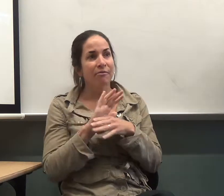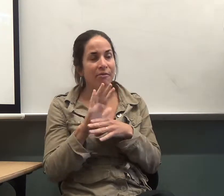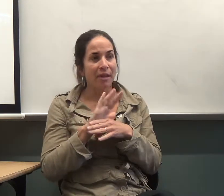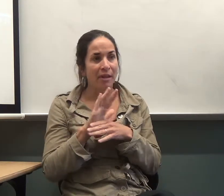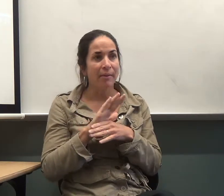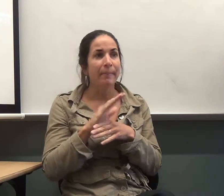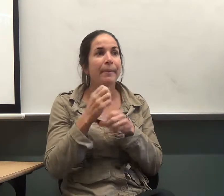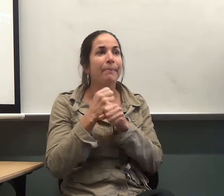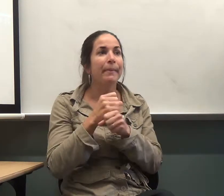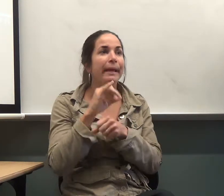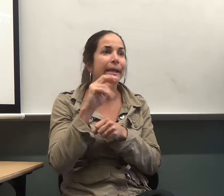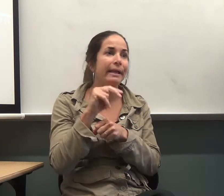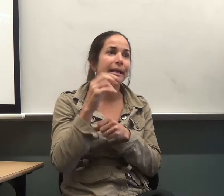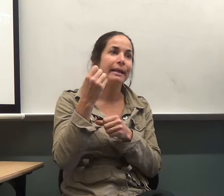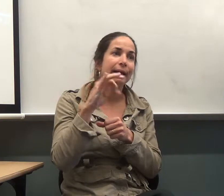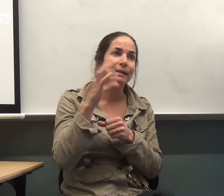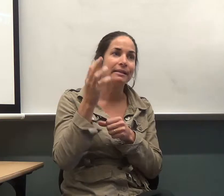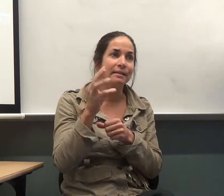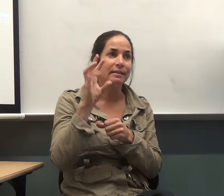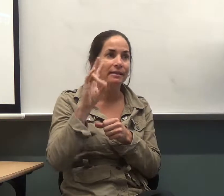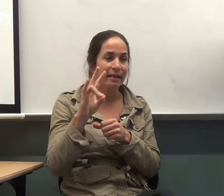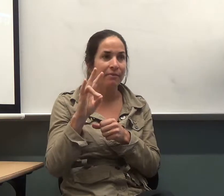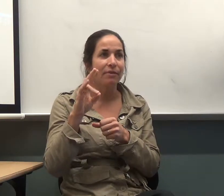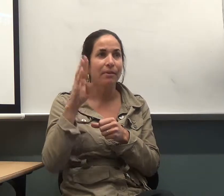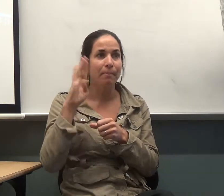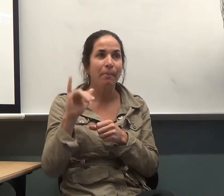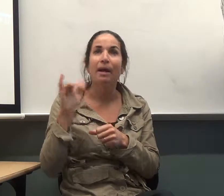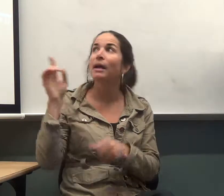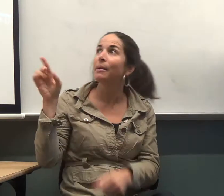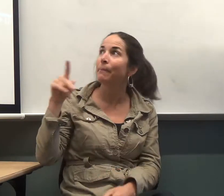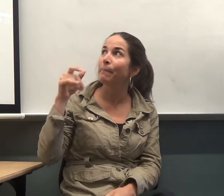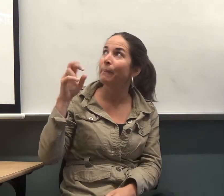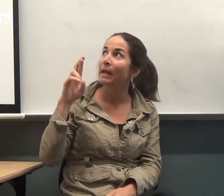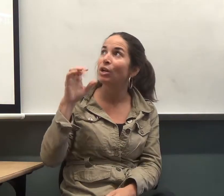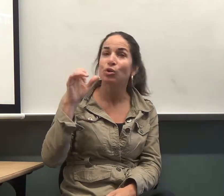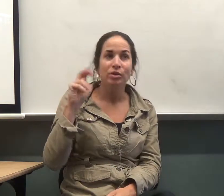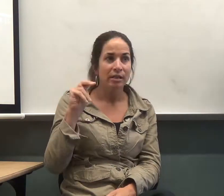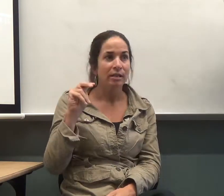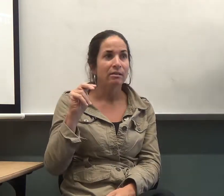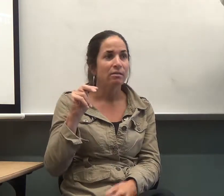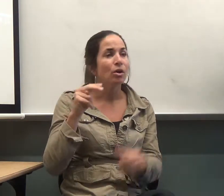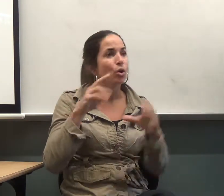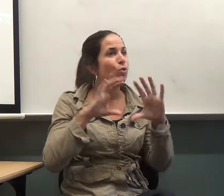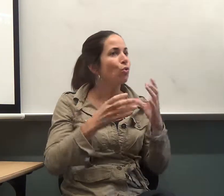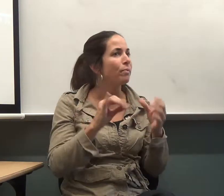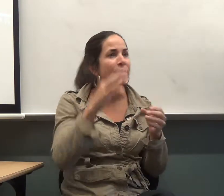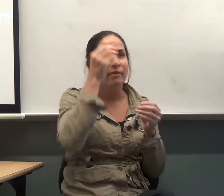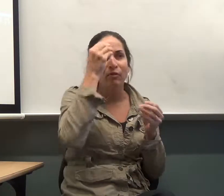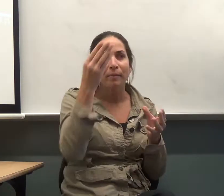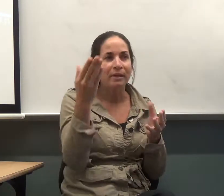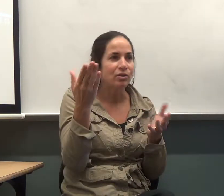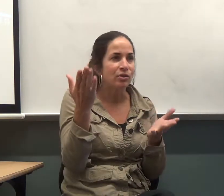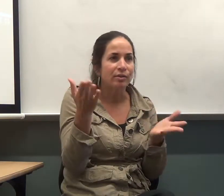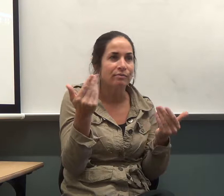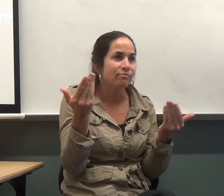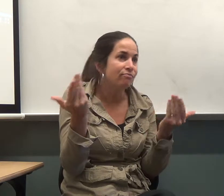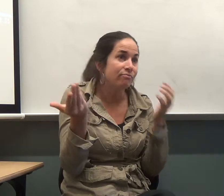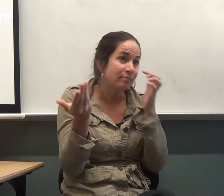There's your example, okay? Now we're kind of grouping. Grouping, a grouping of information. What information am I going to get to prove